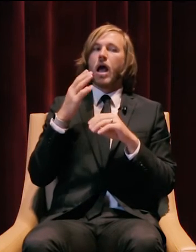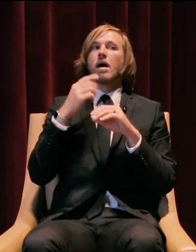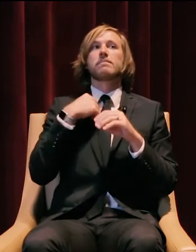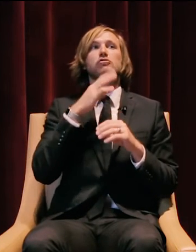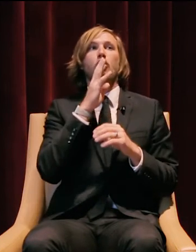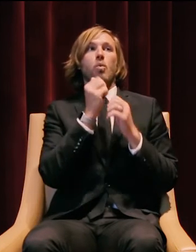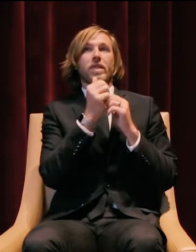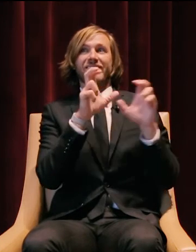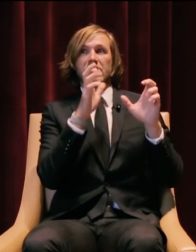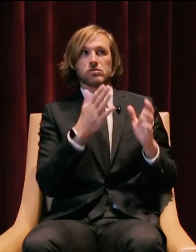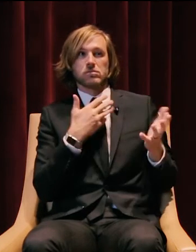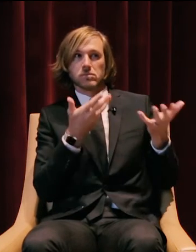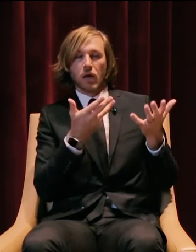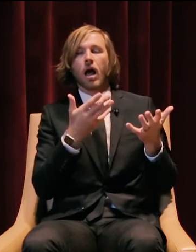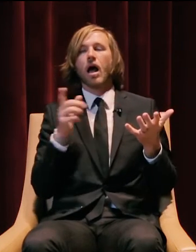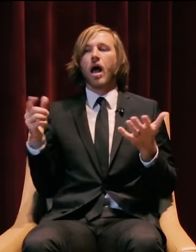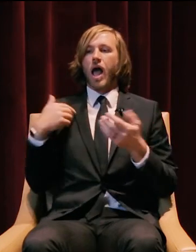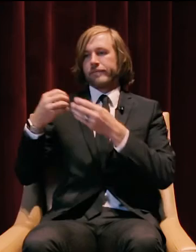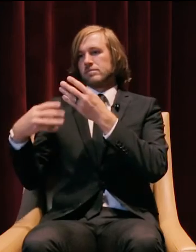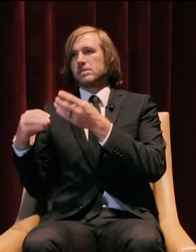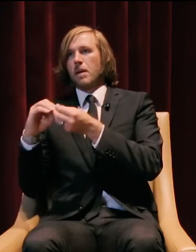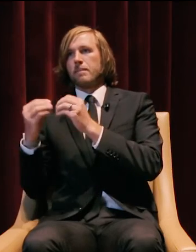investors. And we've got great numbers already.